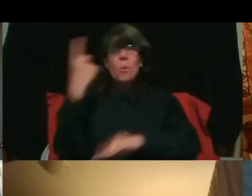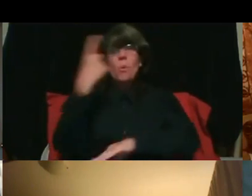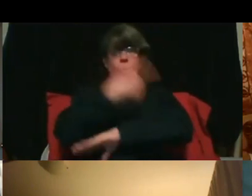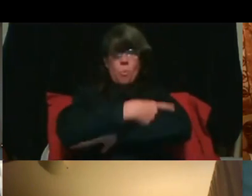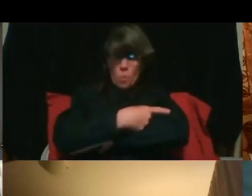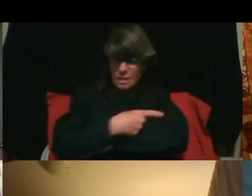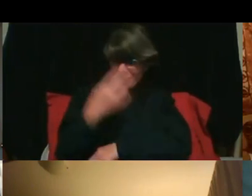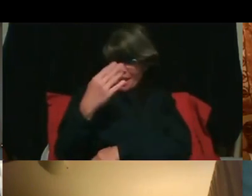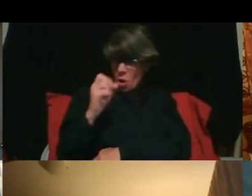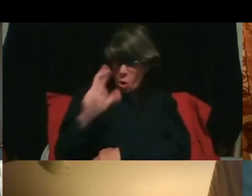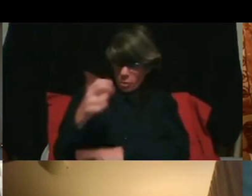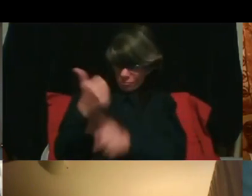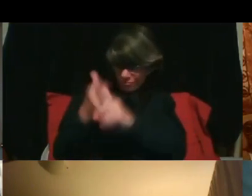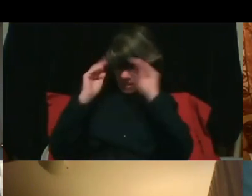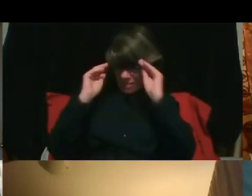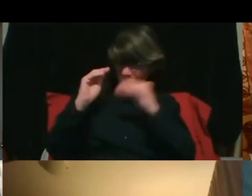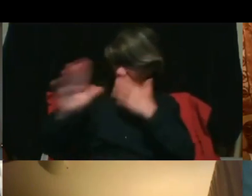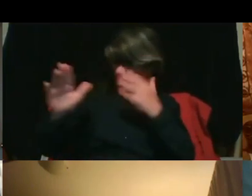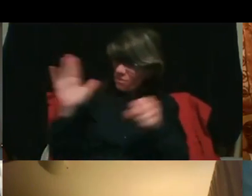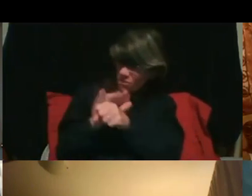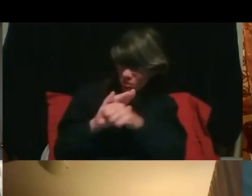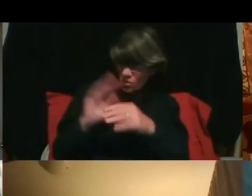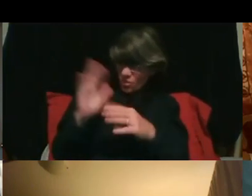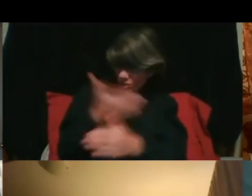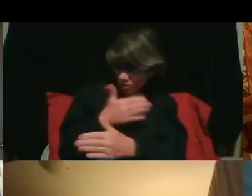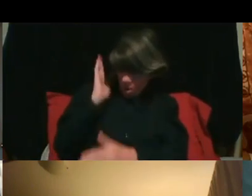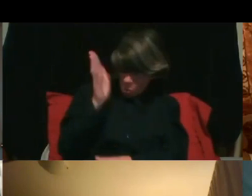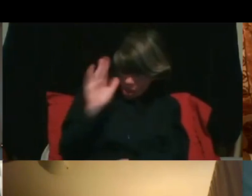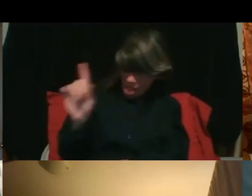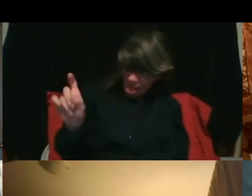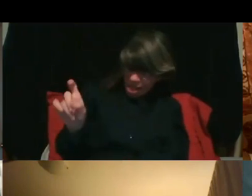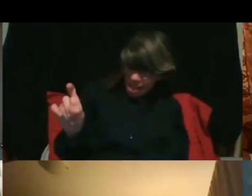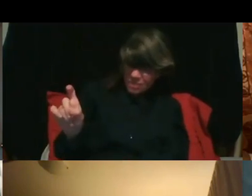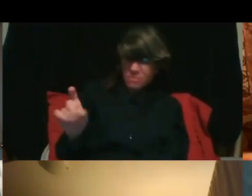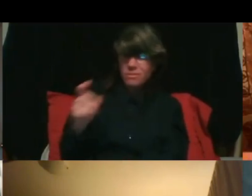the full Sheena Sha song, the way you learned it from your people.